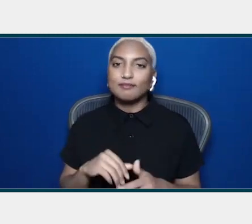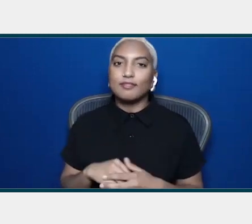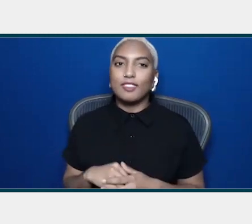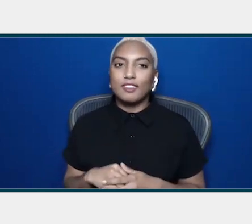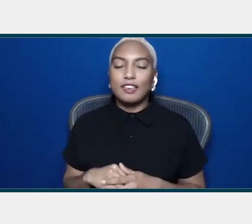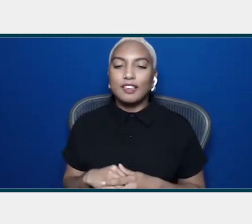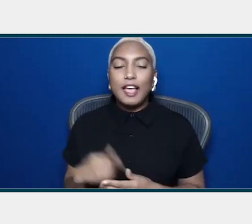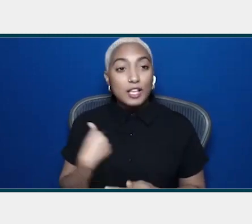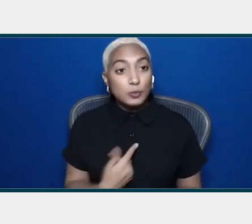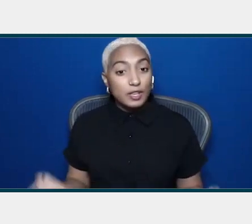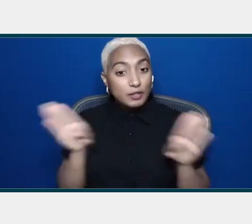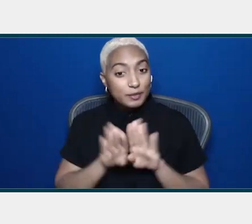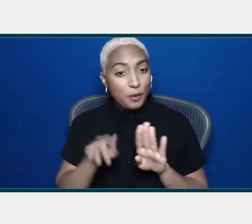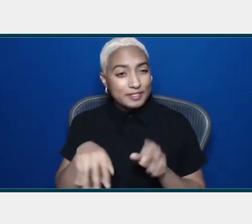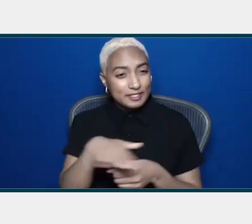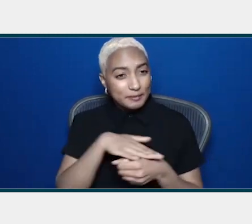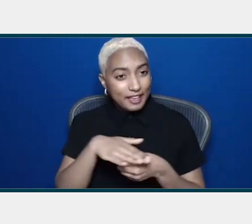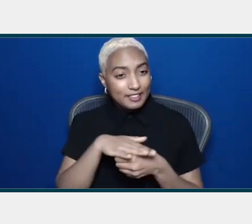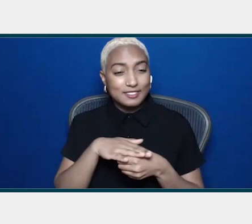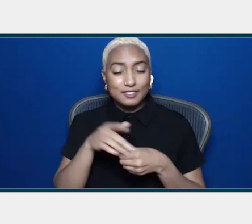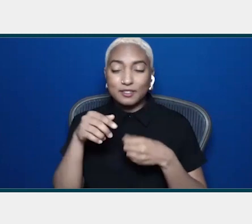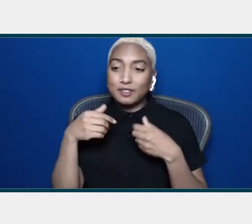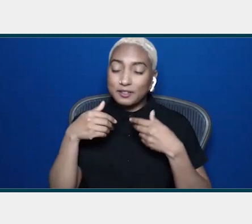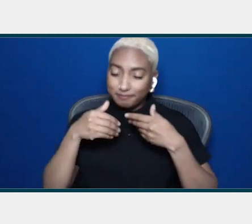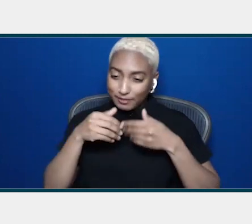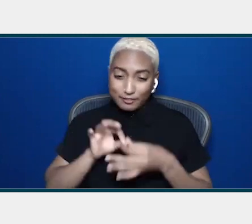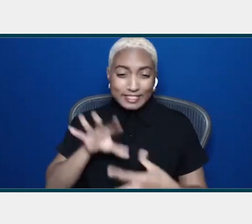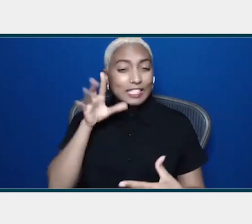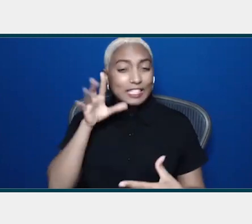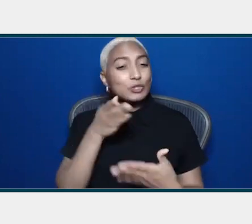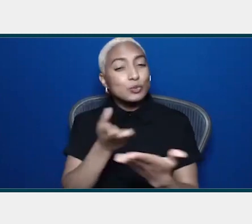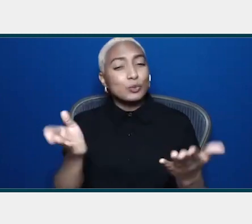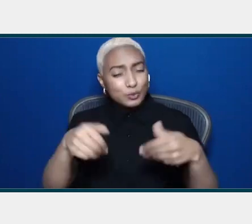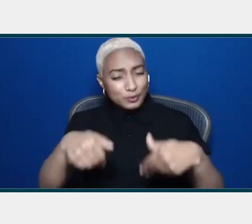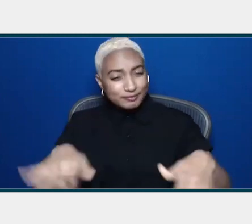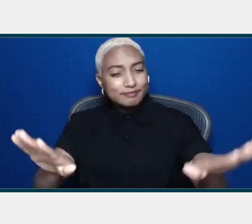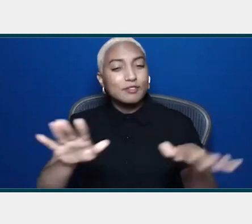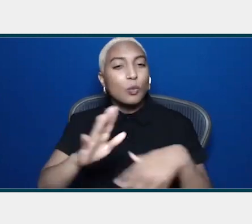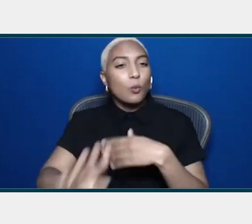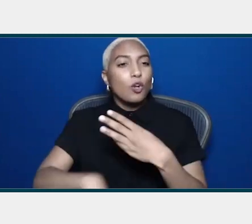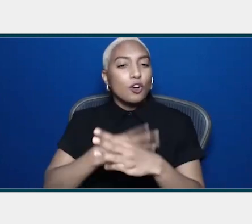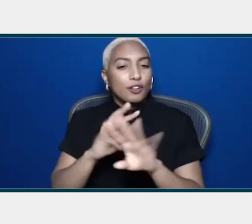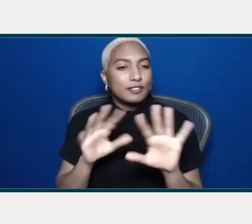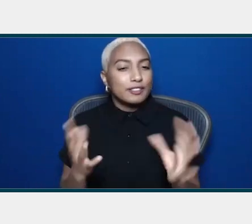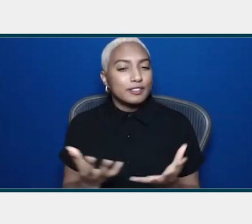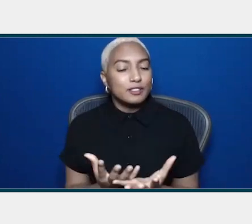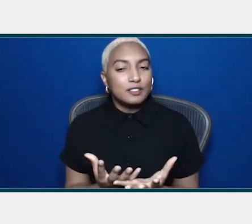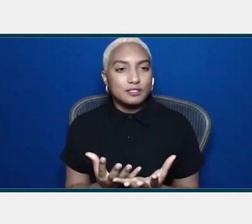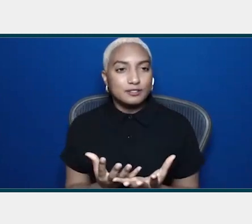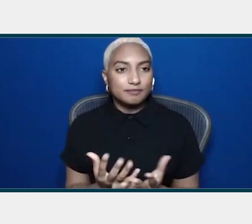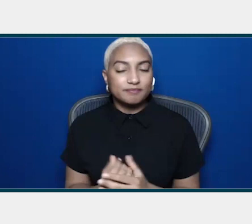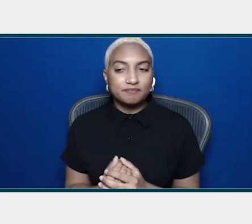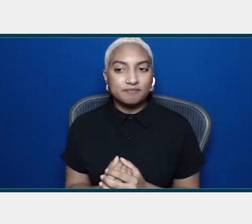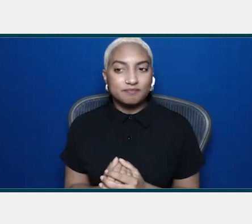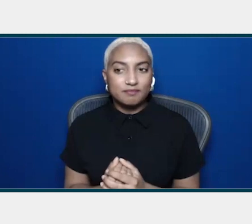always at this time of year, I want to remind you that my birthday is coming up, and you can get me